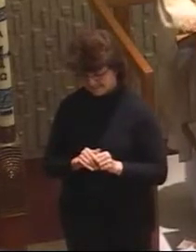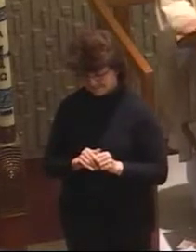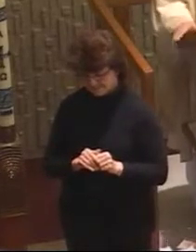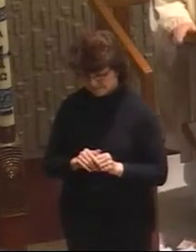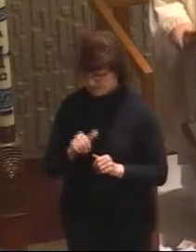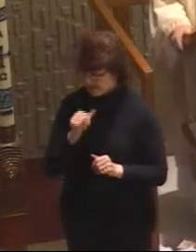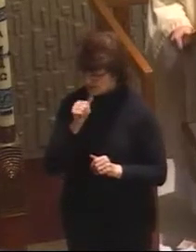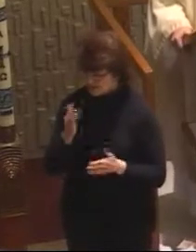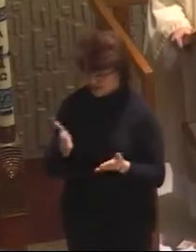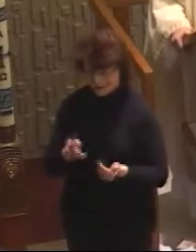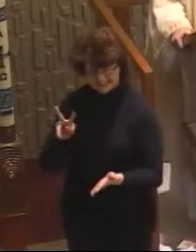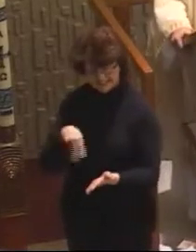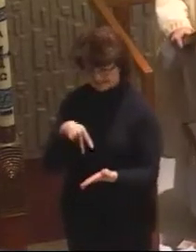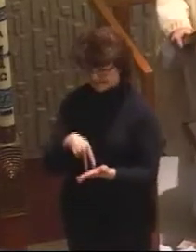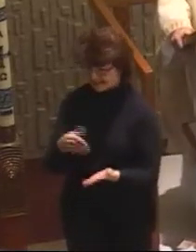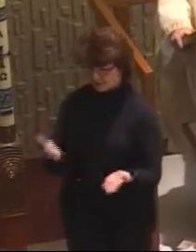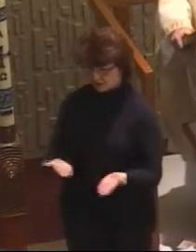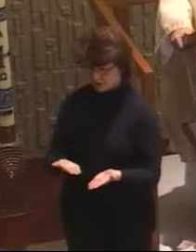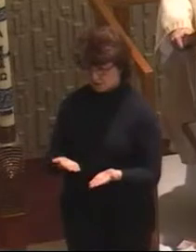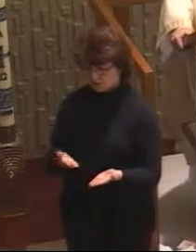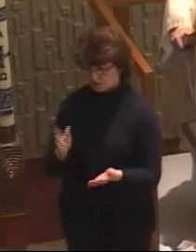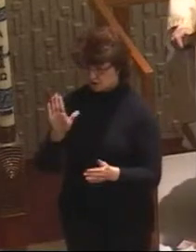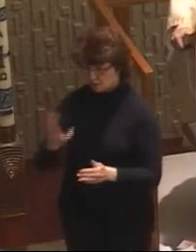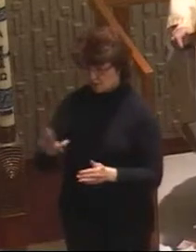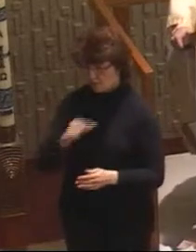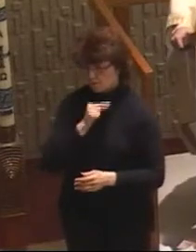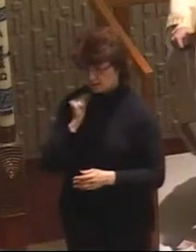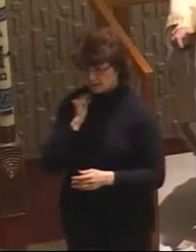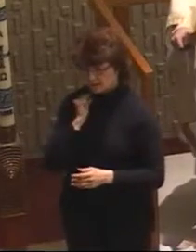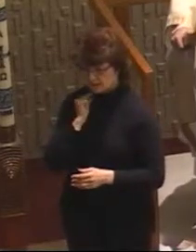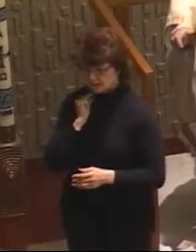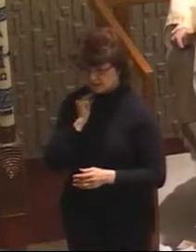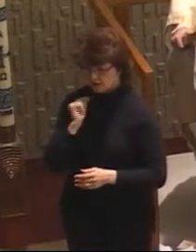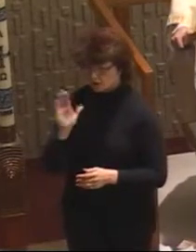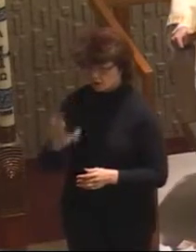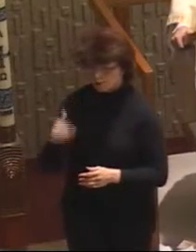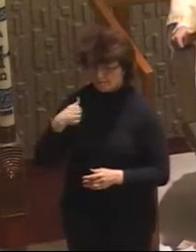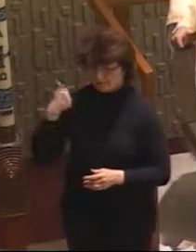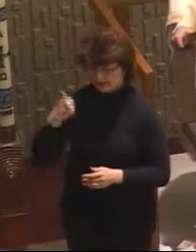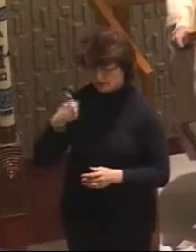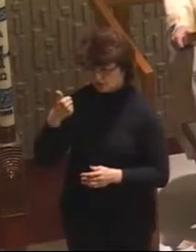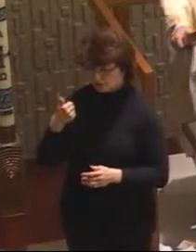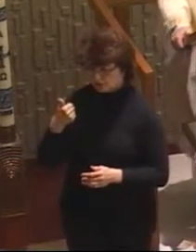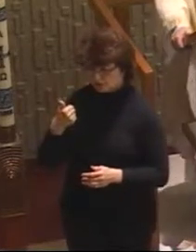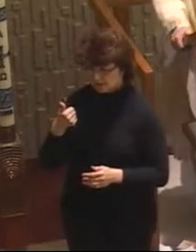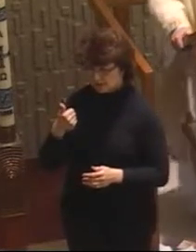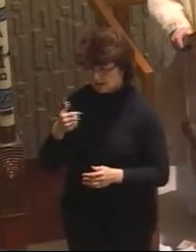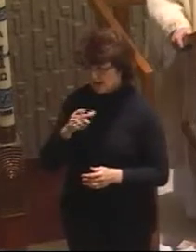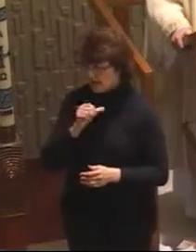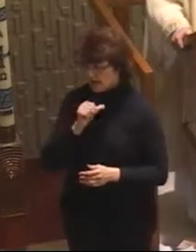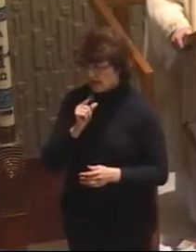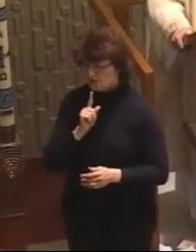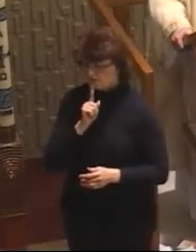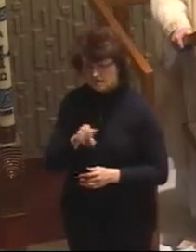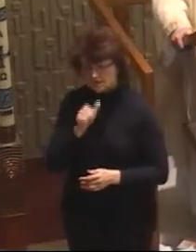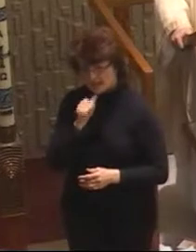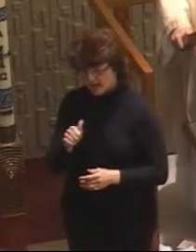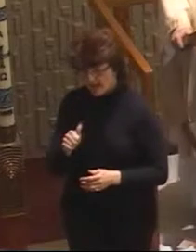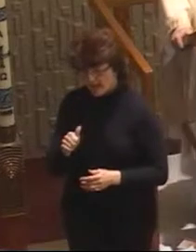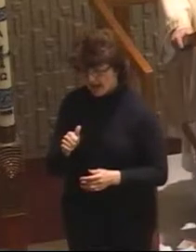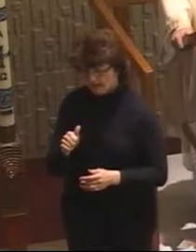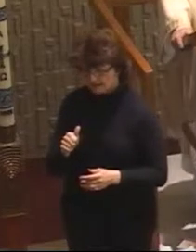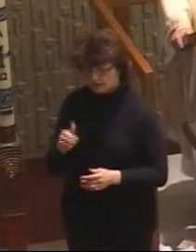I don't want to stand here as your priest, your pastor, and certainly not the president rector